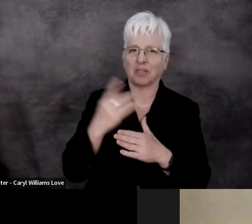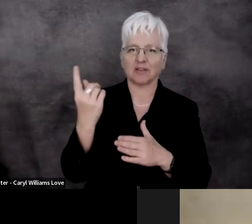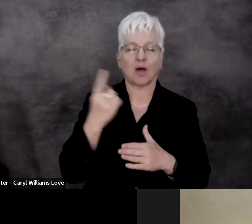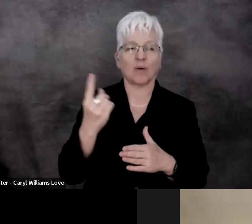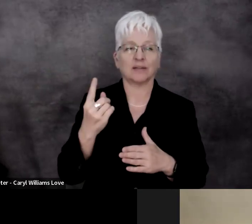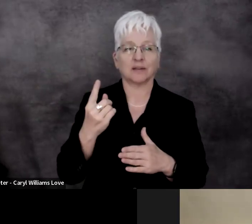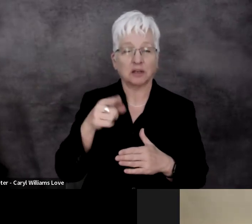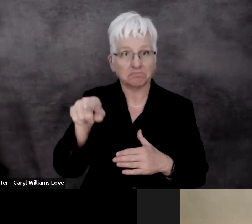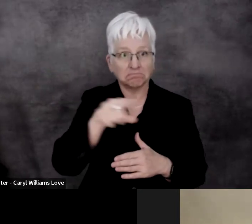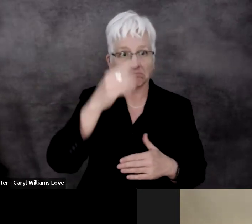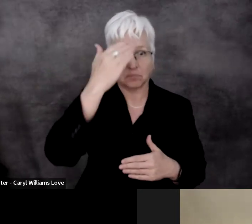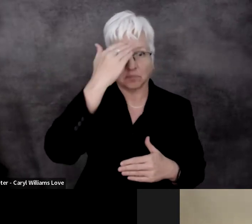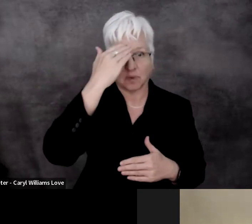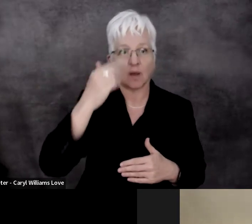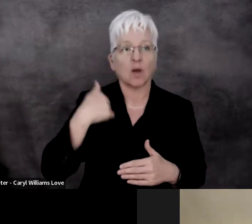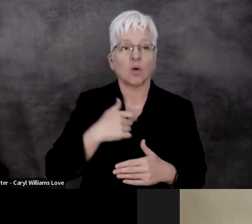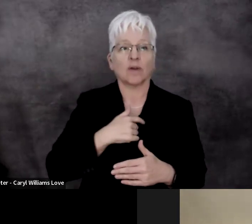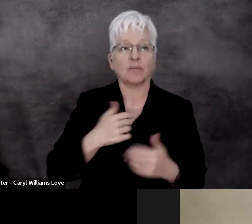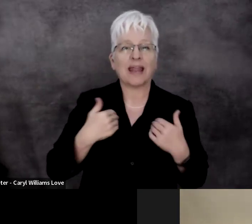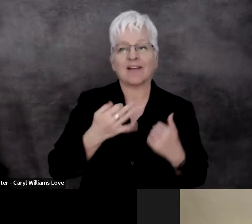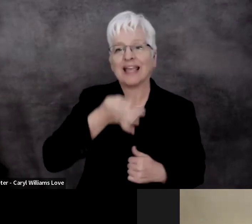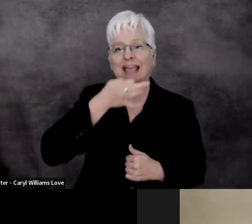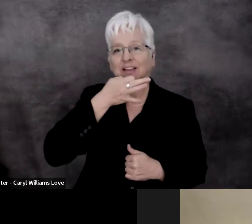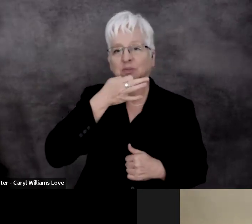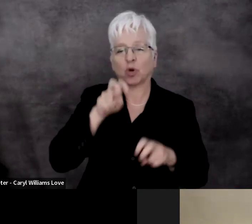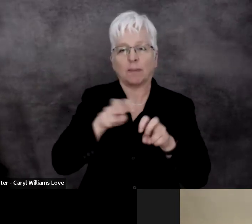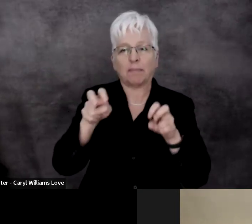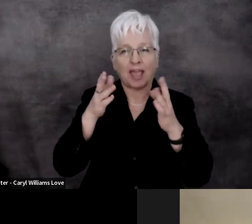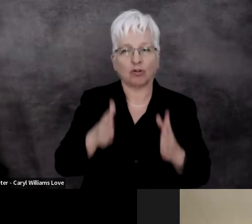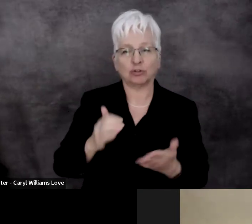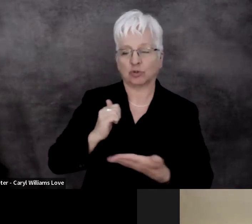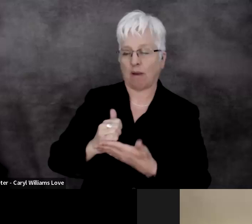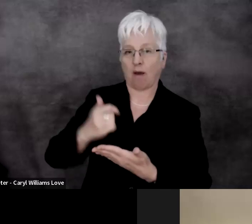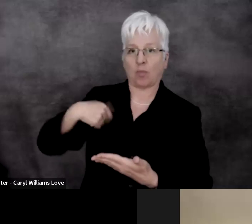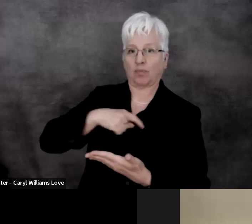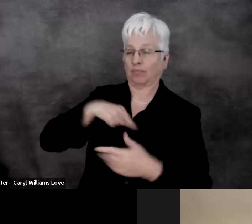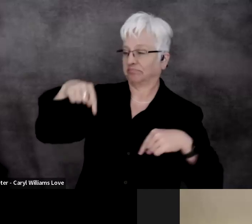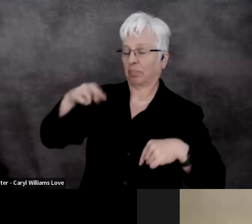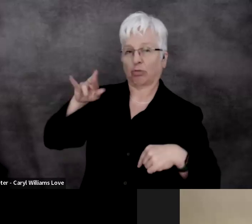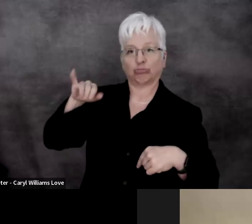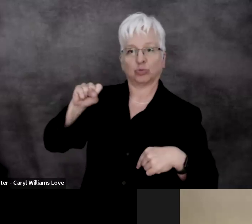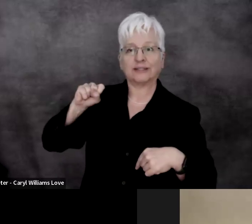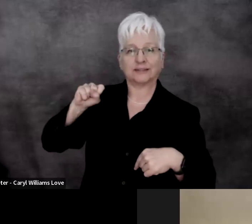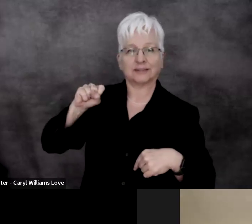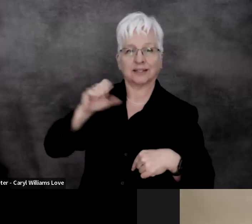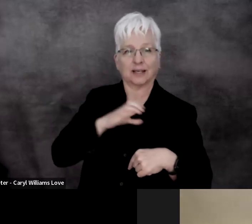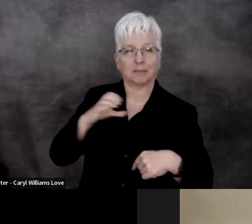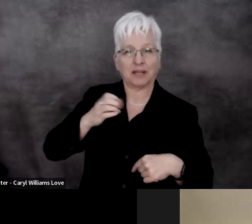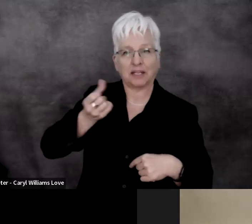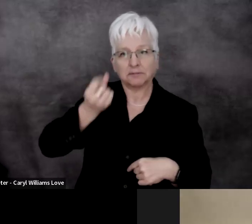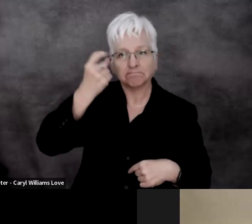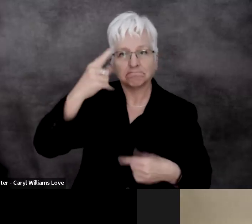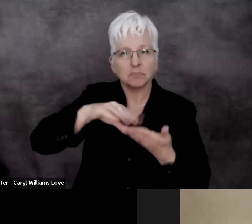folks know, we have been doing these expert panels to help this CRIS committee learn more about the unique needs of